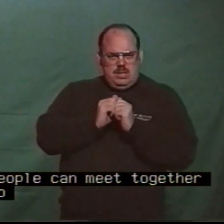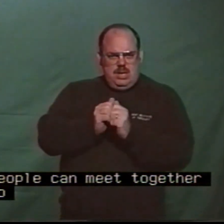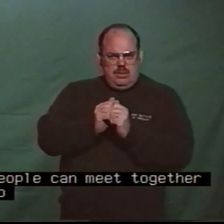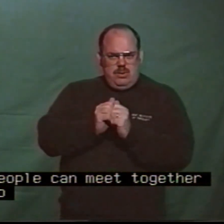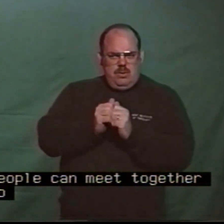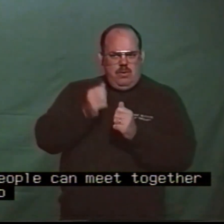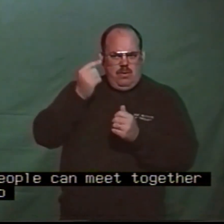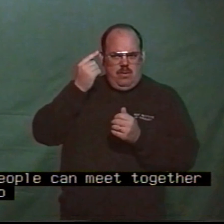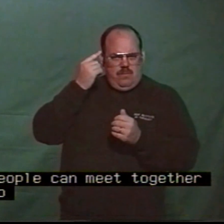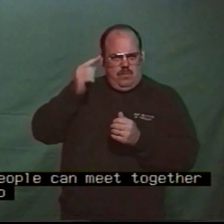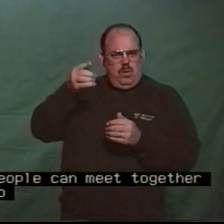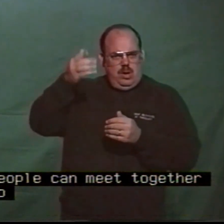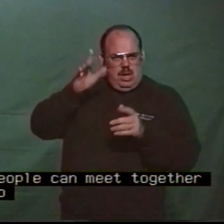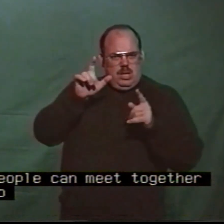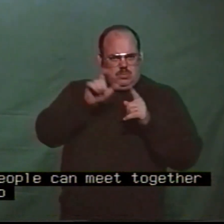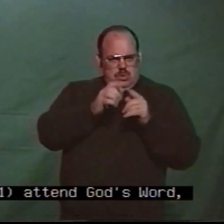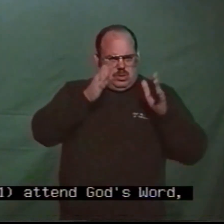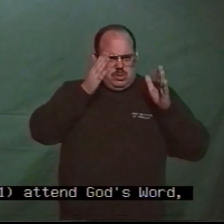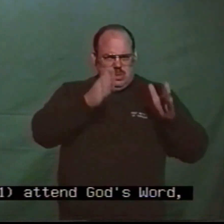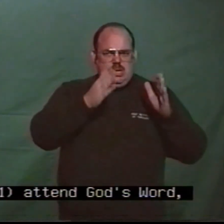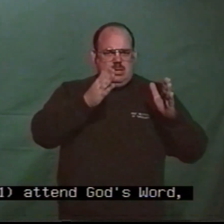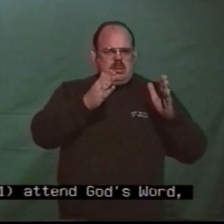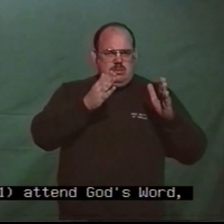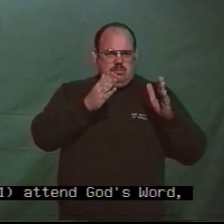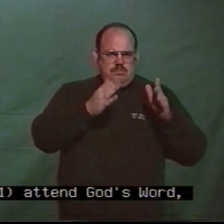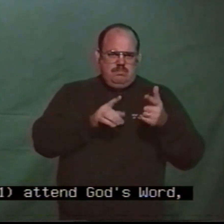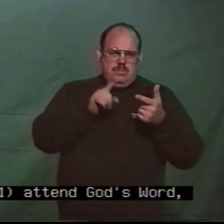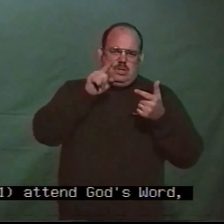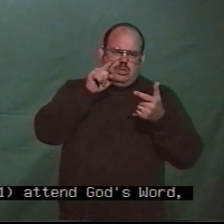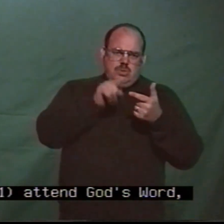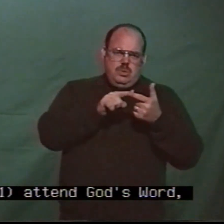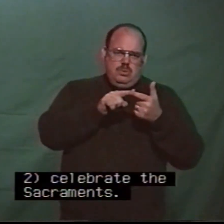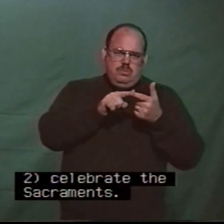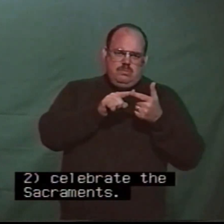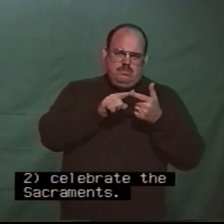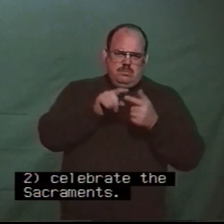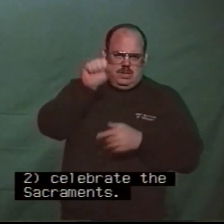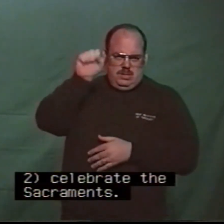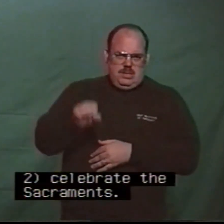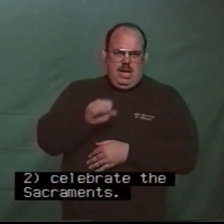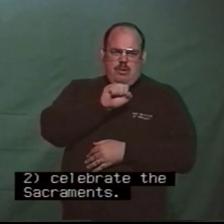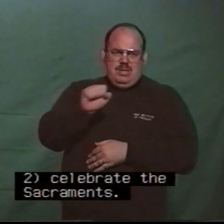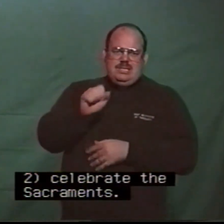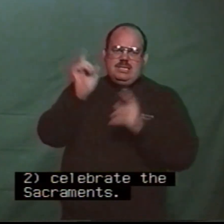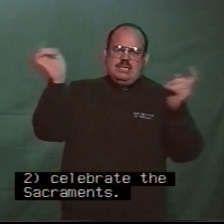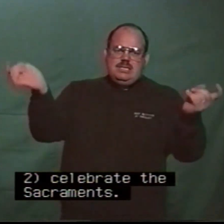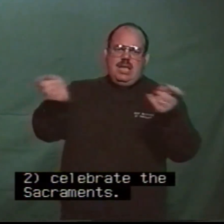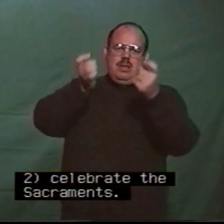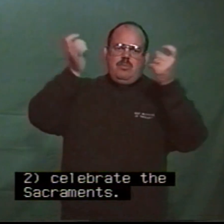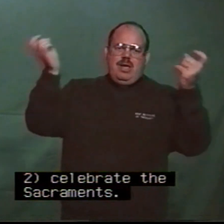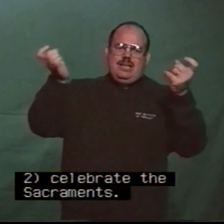to one attend God's word to celebrate the sacraments